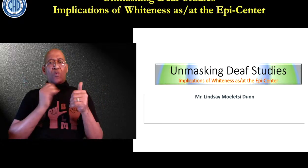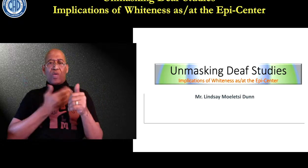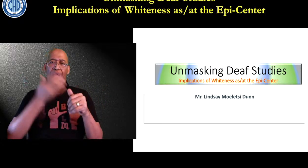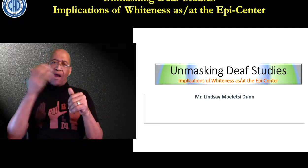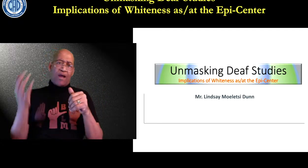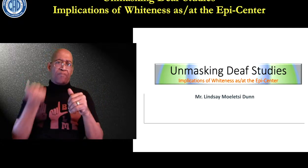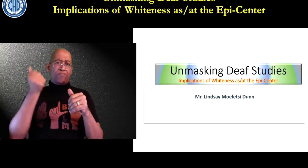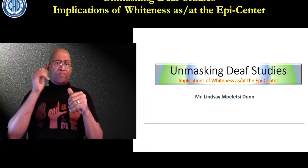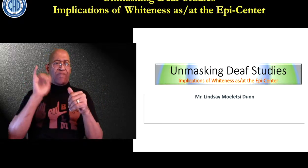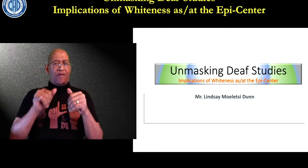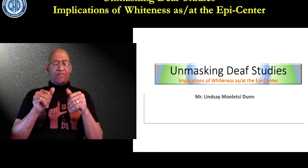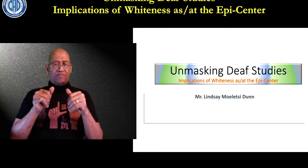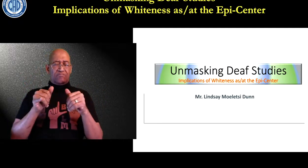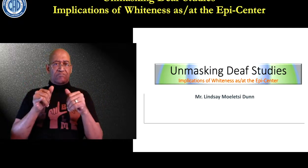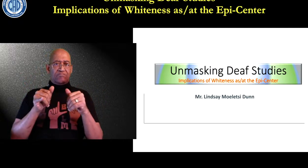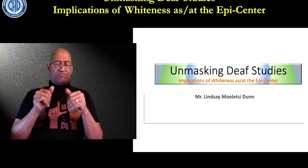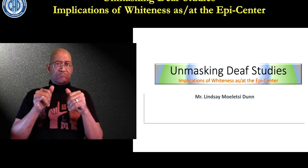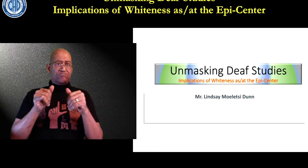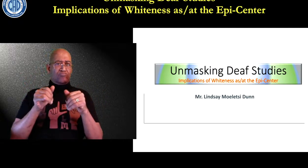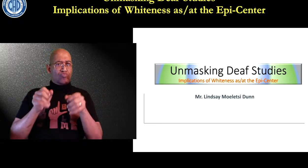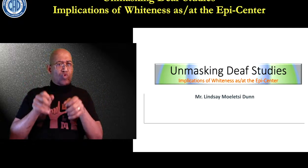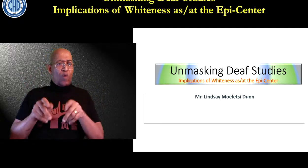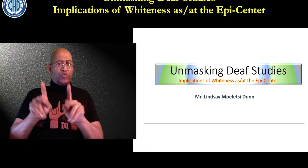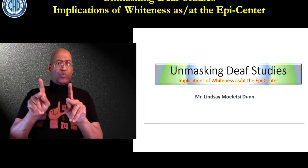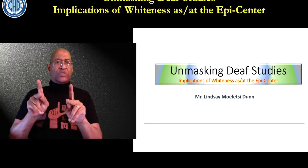ponder, what does this really mean?